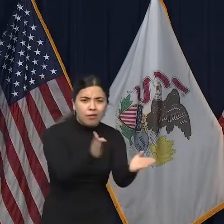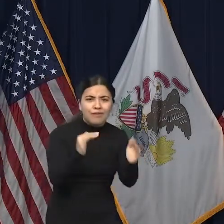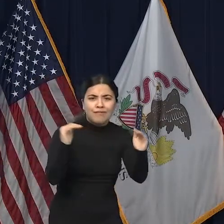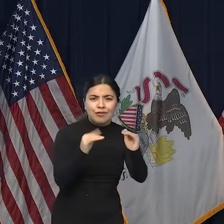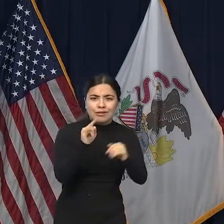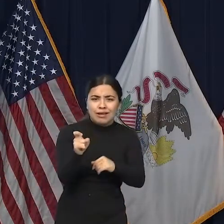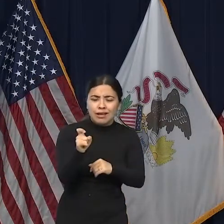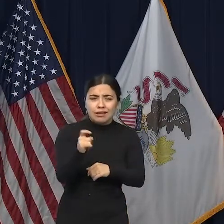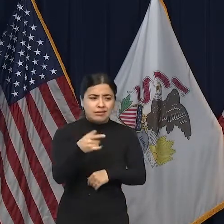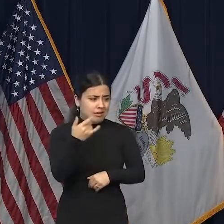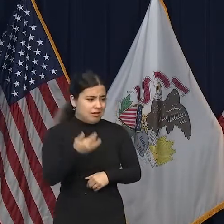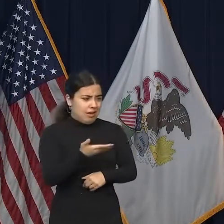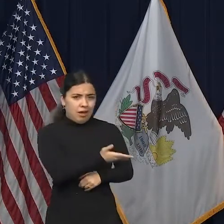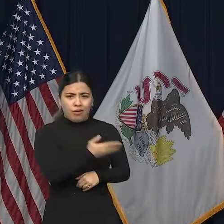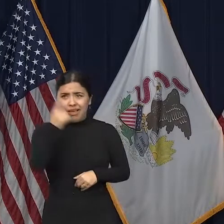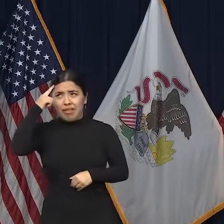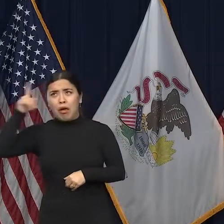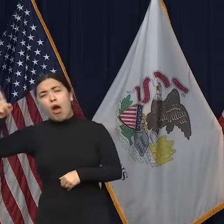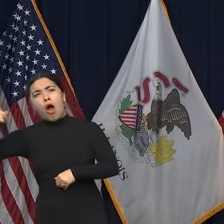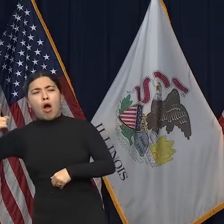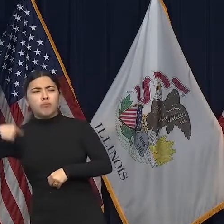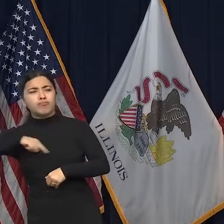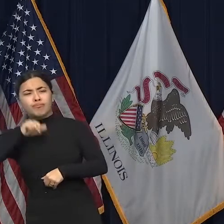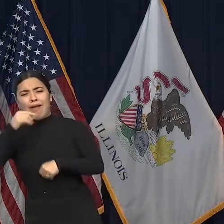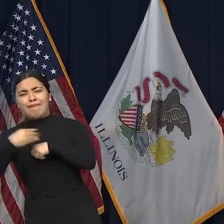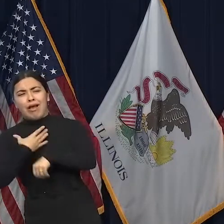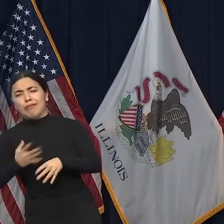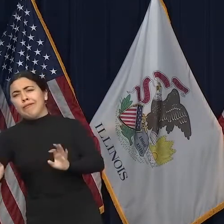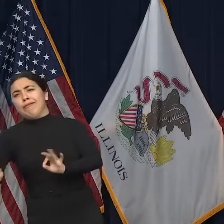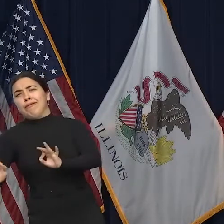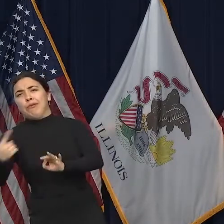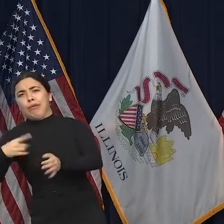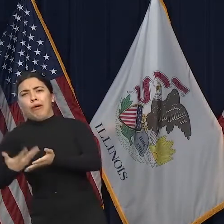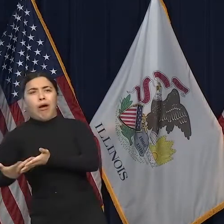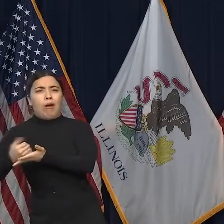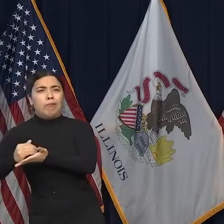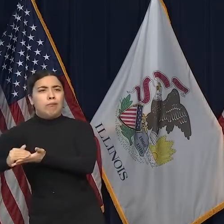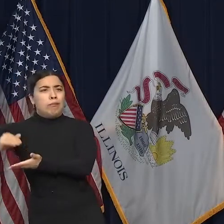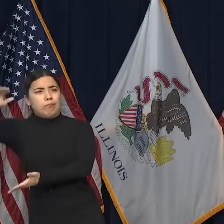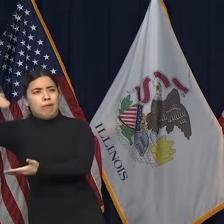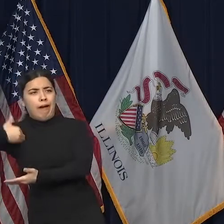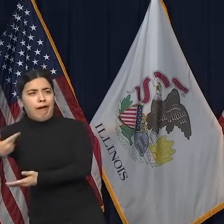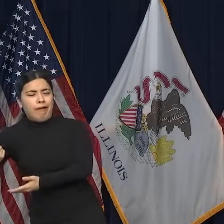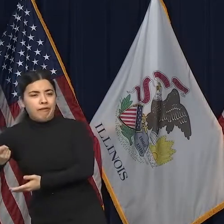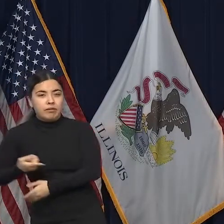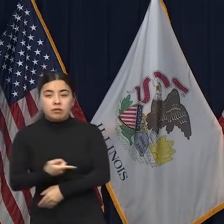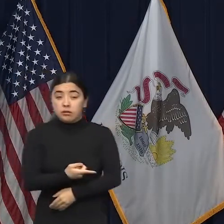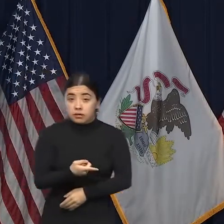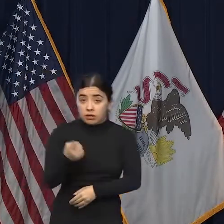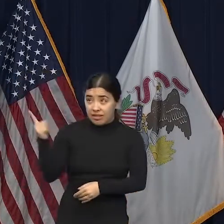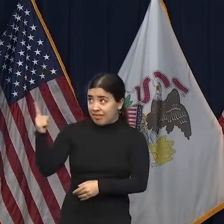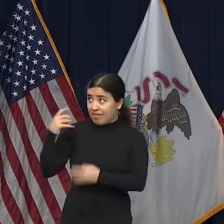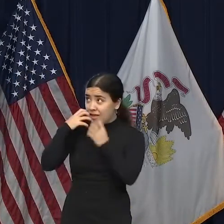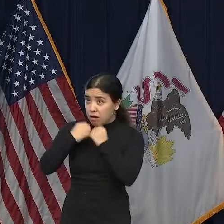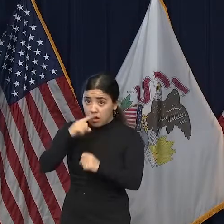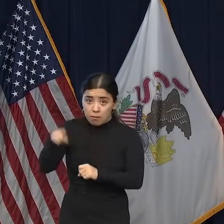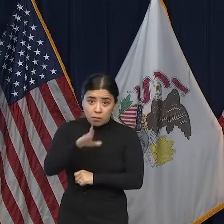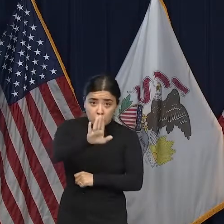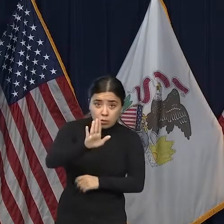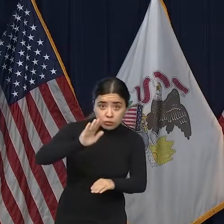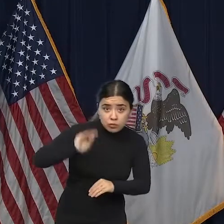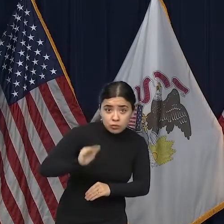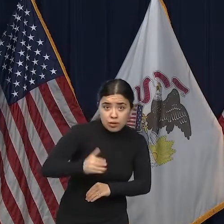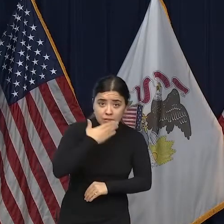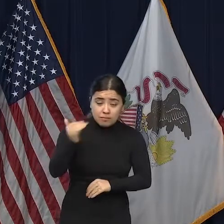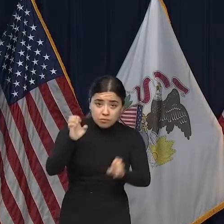they think it won't hurt them. If they cared about giving your child the best public education available, if they wanted